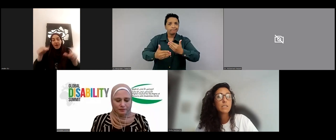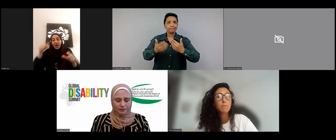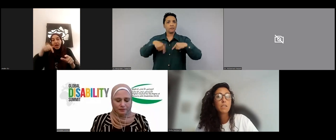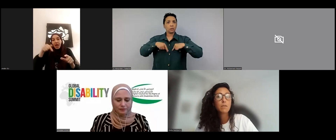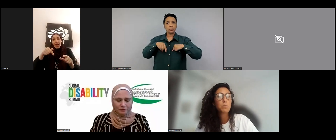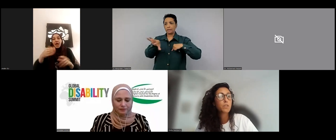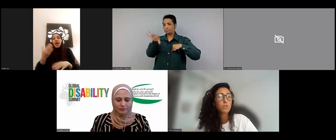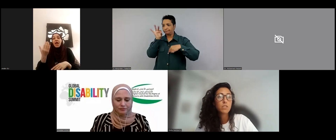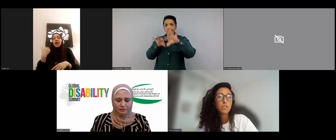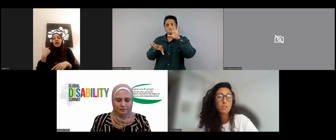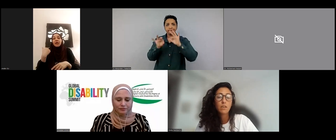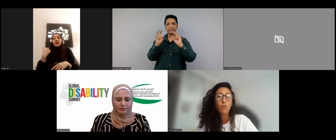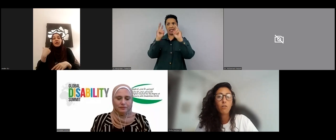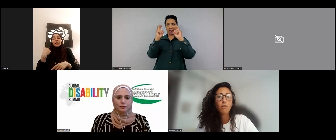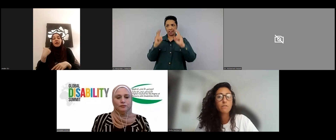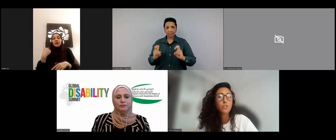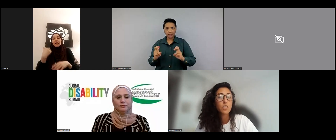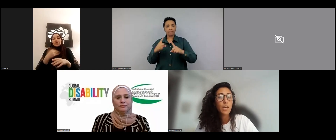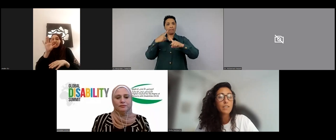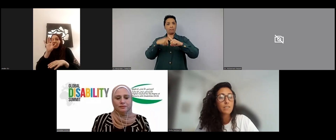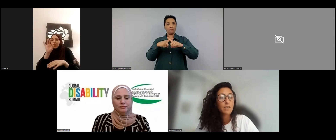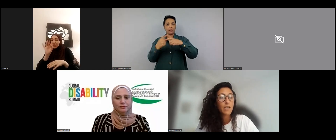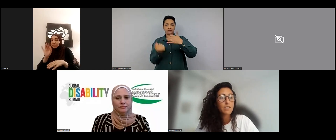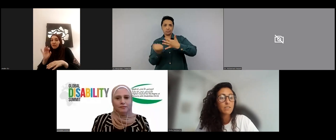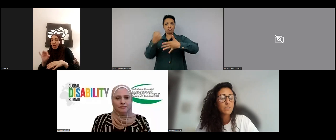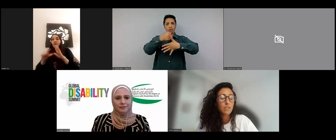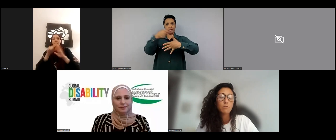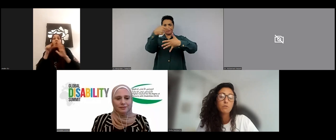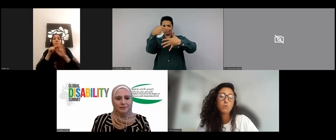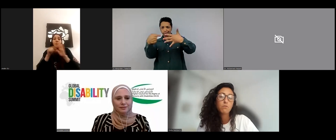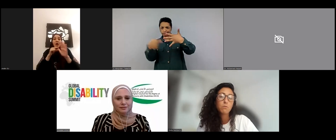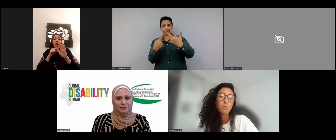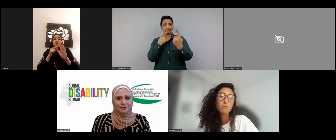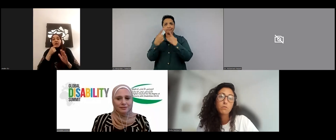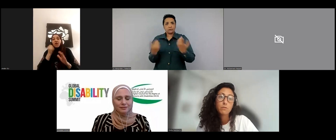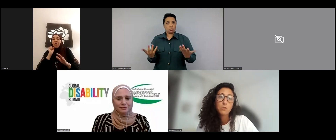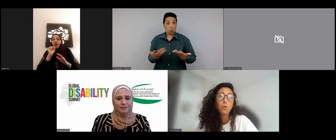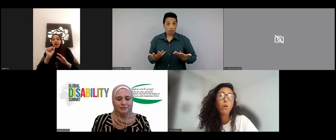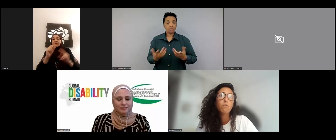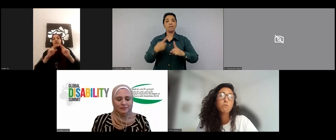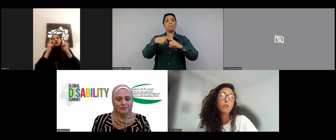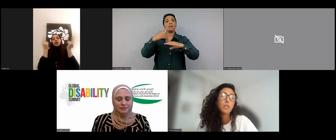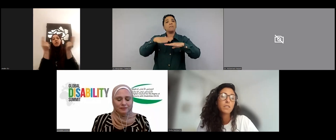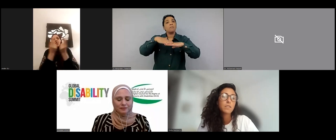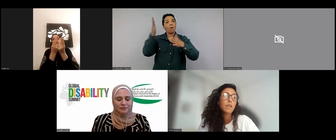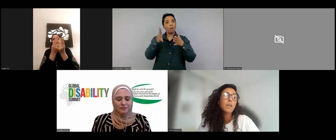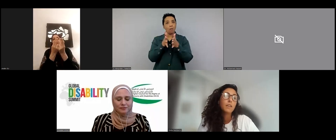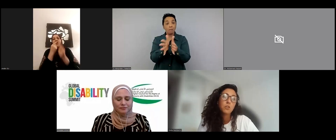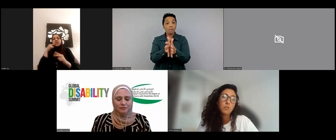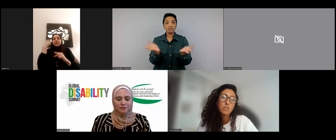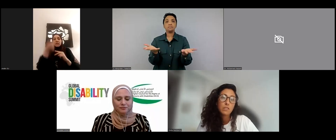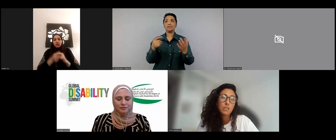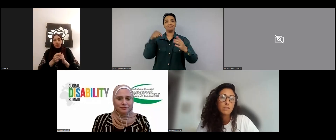the teams and the priorities of the GDS, and also give you an overview of what is